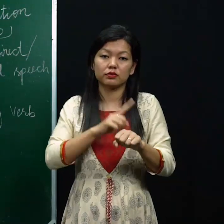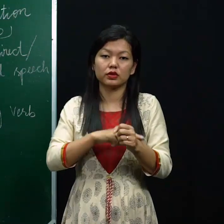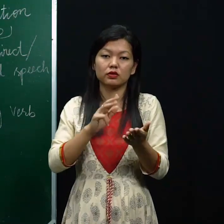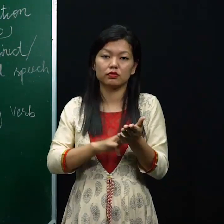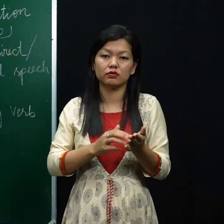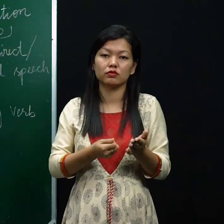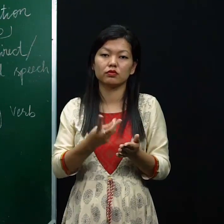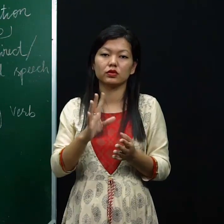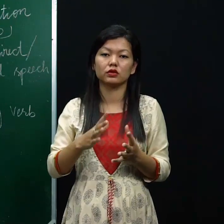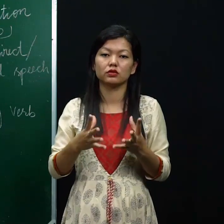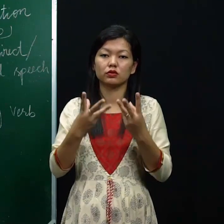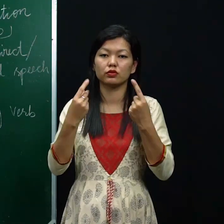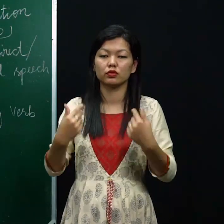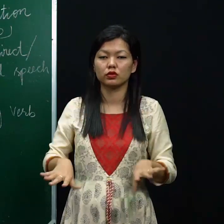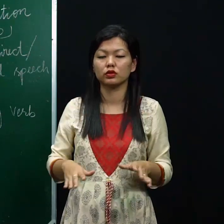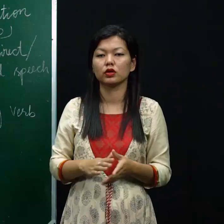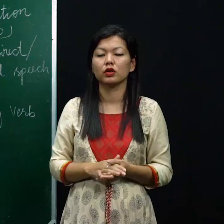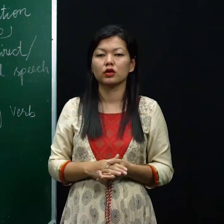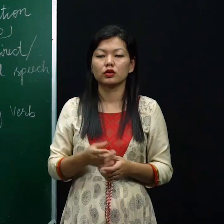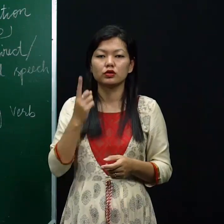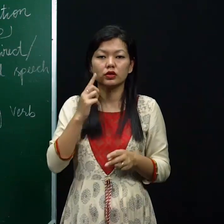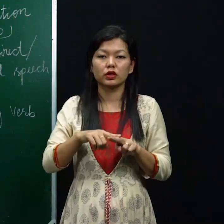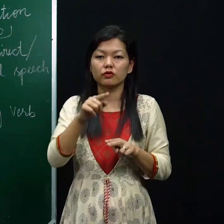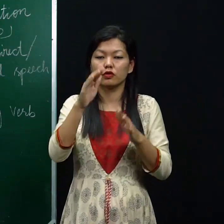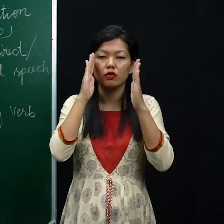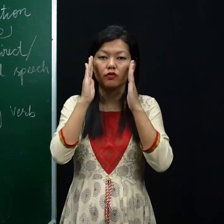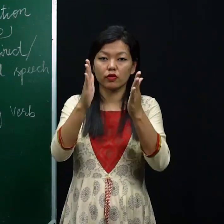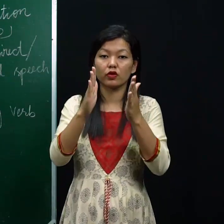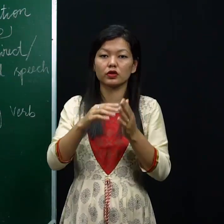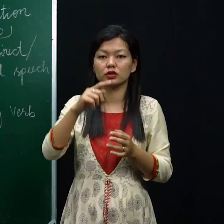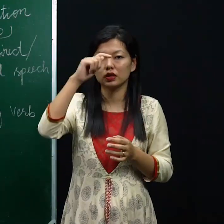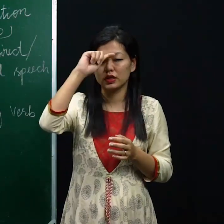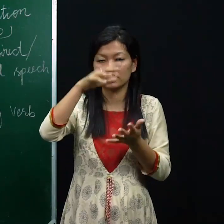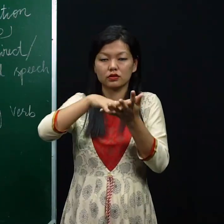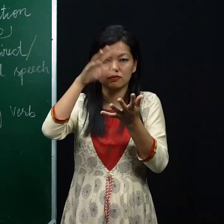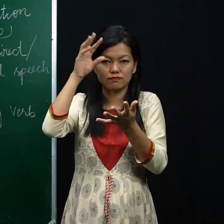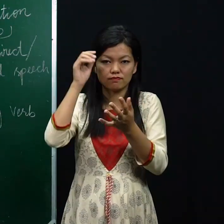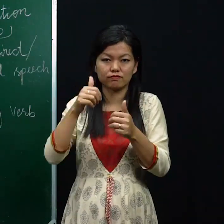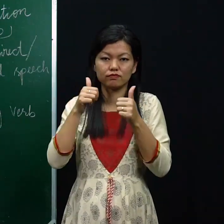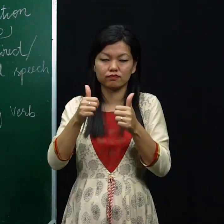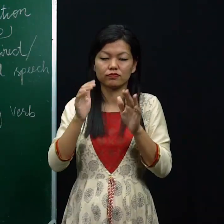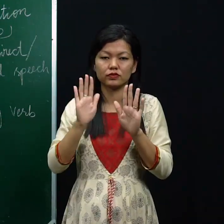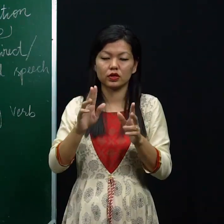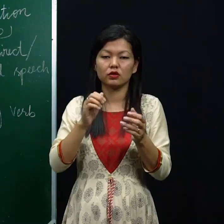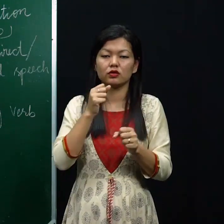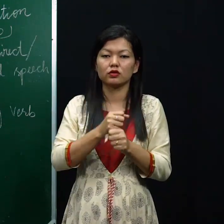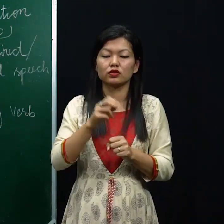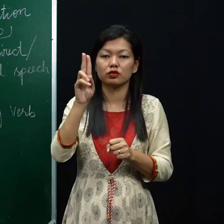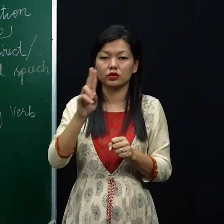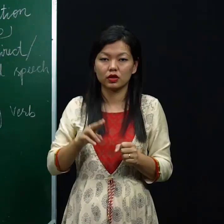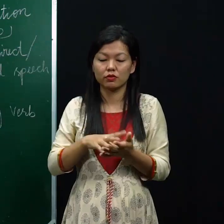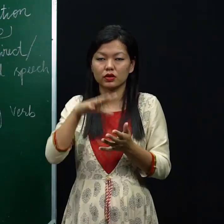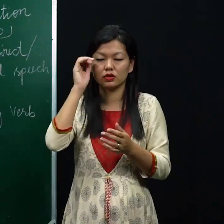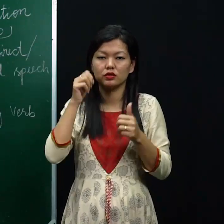better languages, better English. And this is not only for English, it applies to all other languages. You have languages in your mother tongue, you